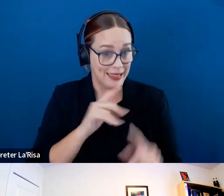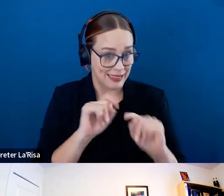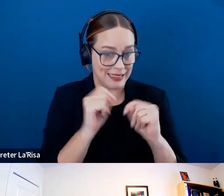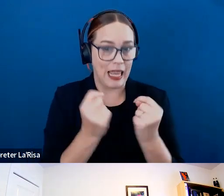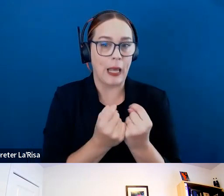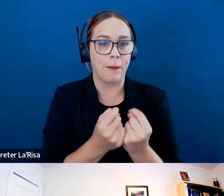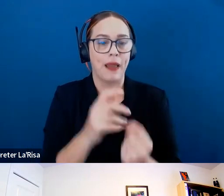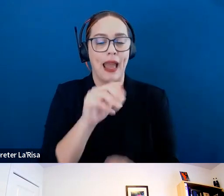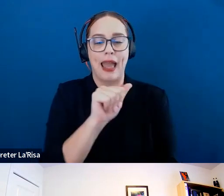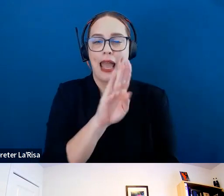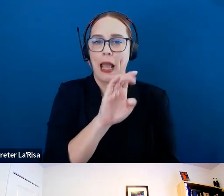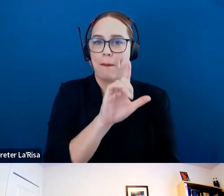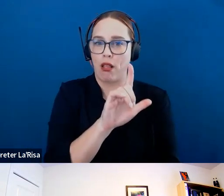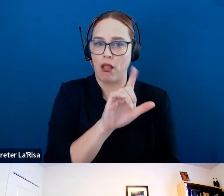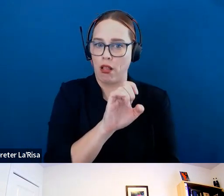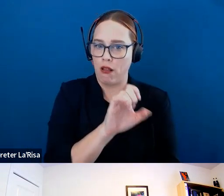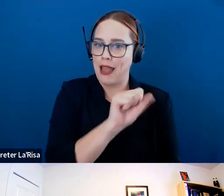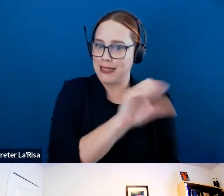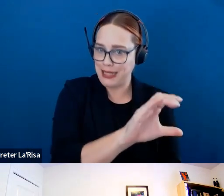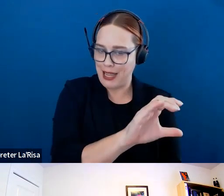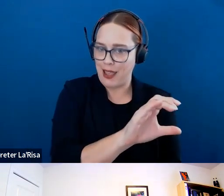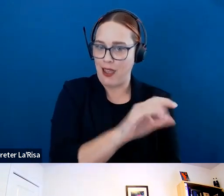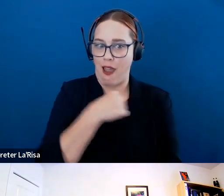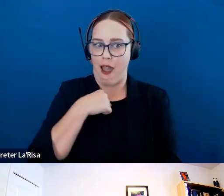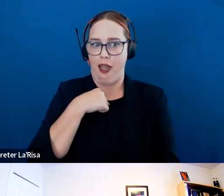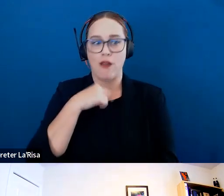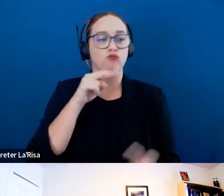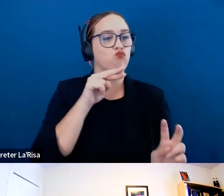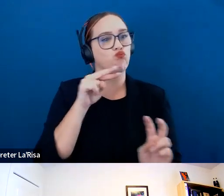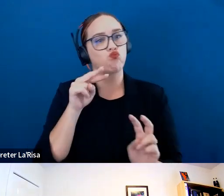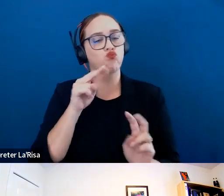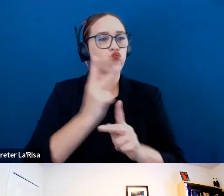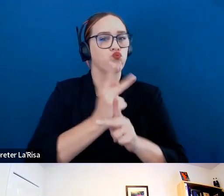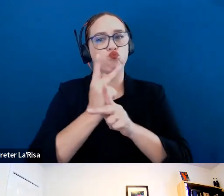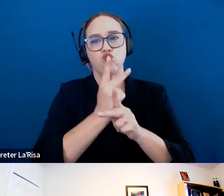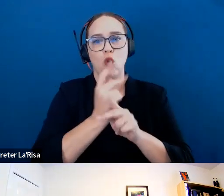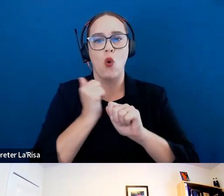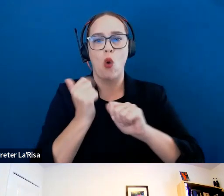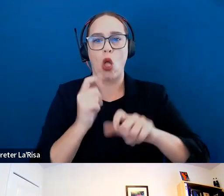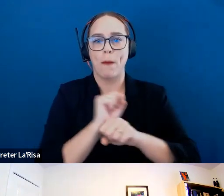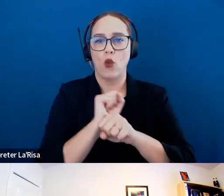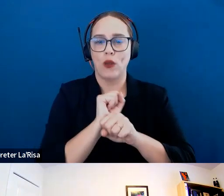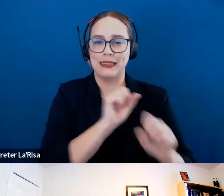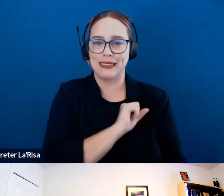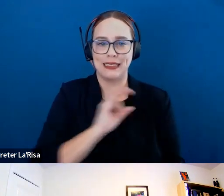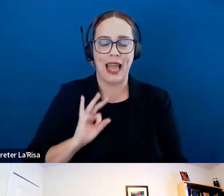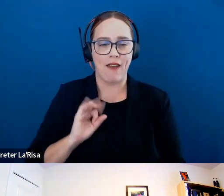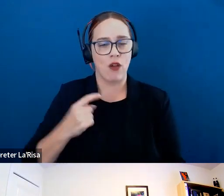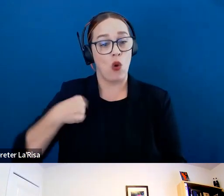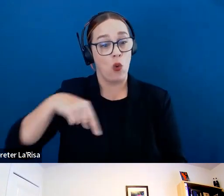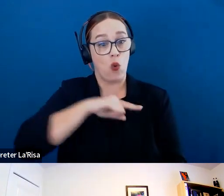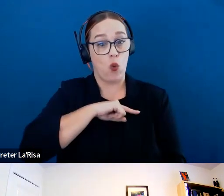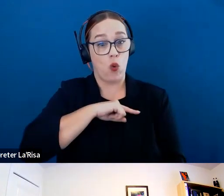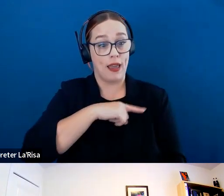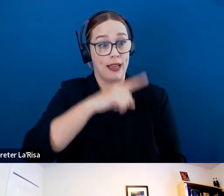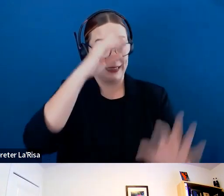oversee all of our employment staff, and we decided that we wanted to use this on a yearly basis to order